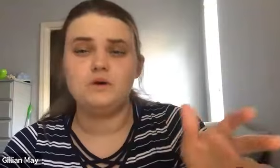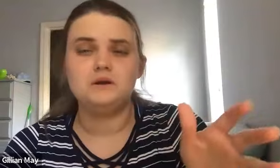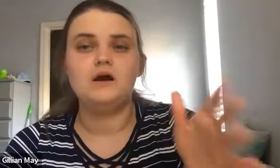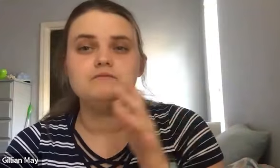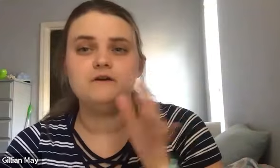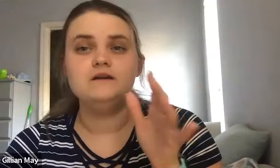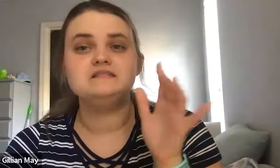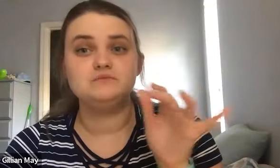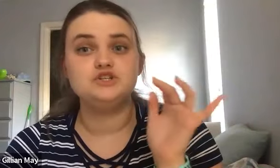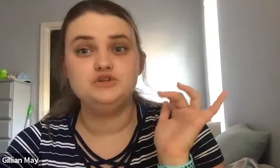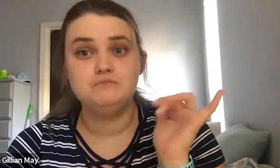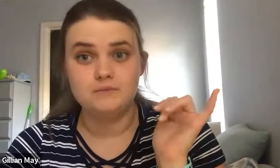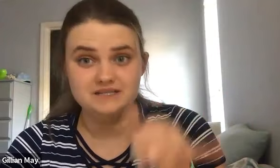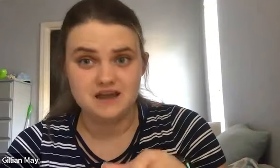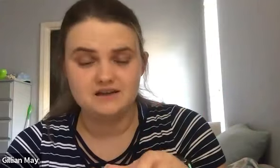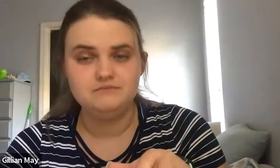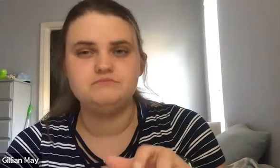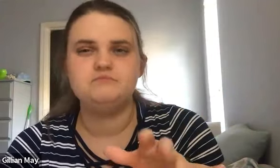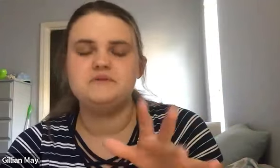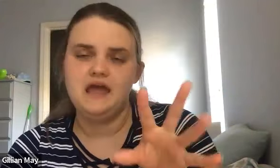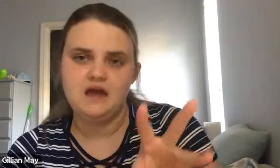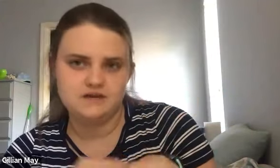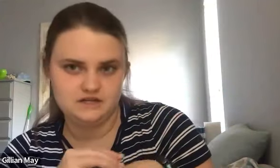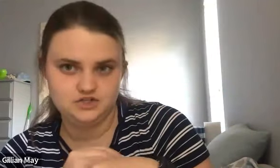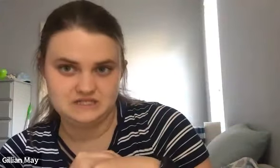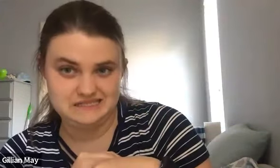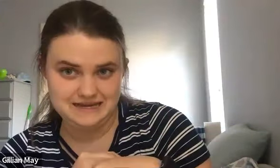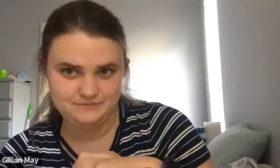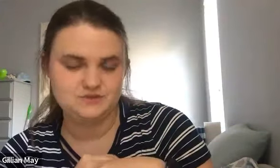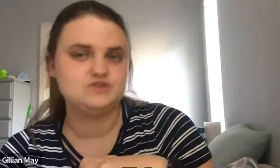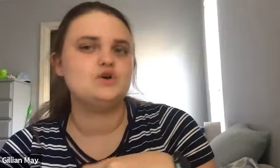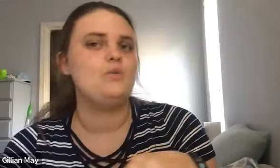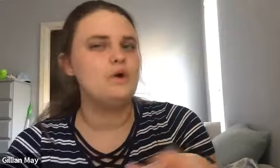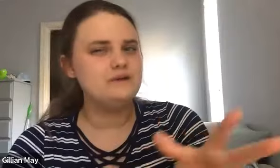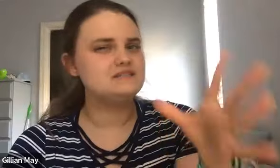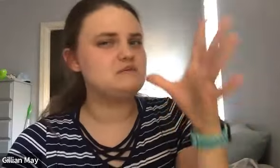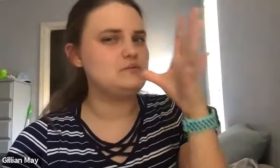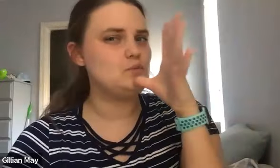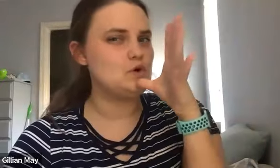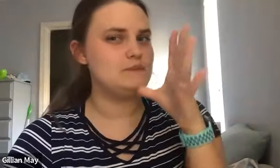woman are very similar to mom and dad, but they have an extra step. So woman is going to be woman.